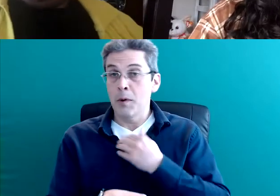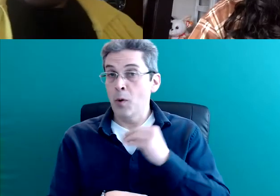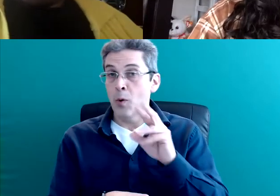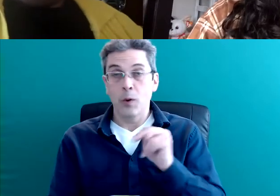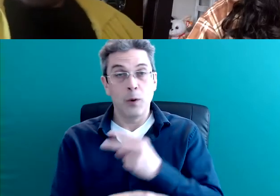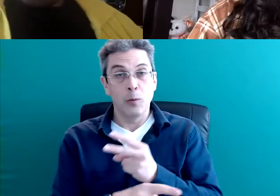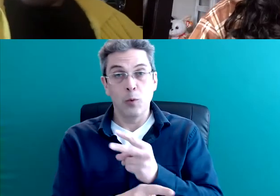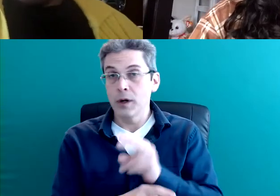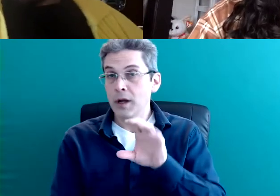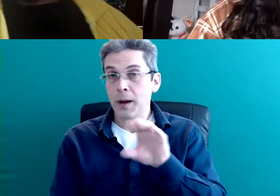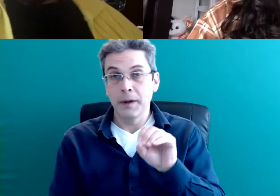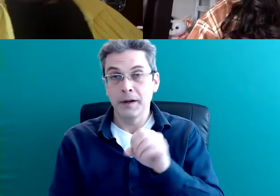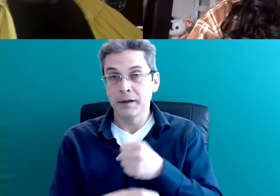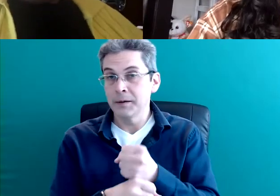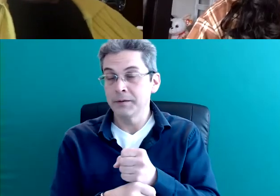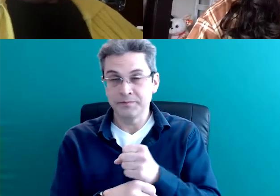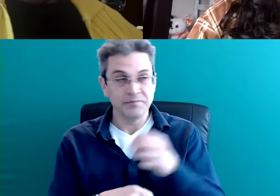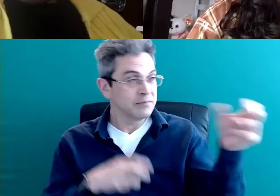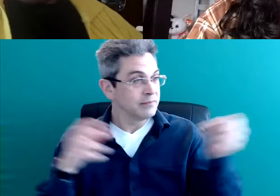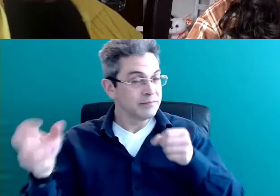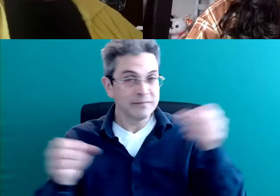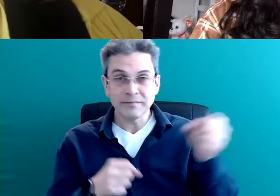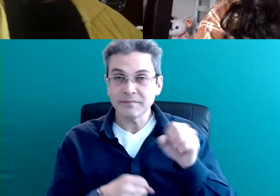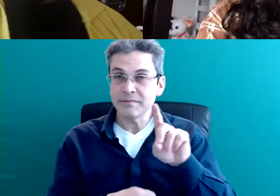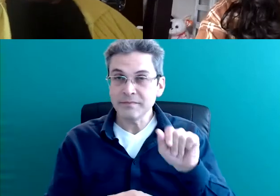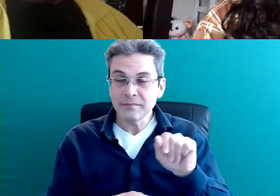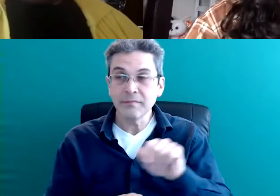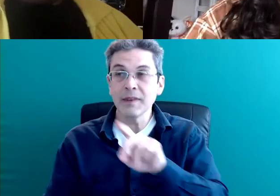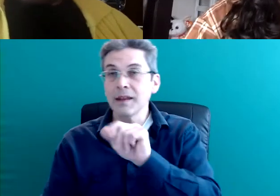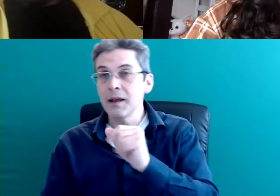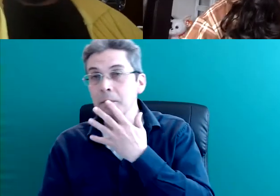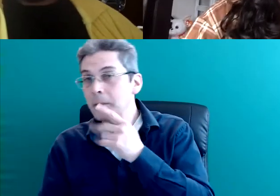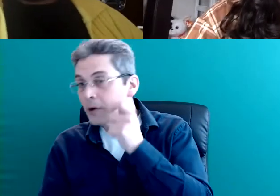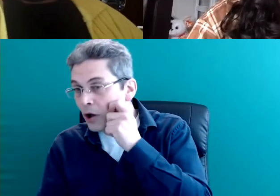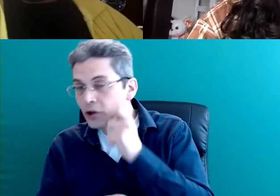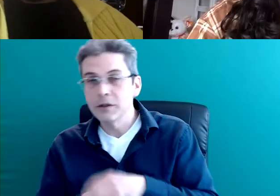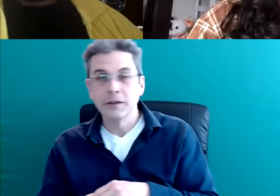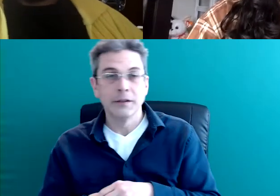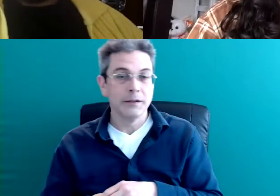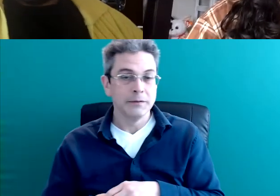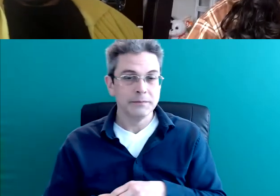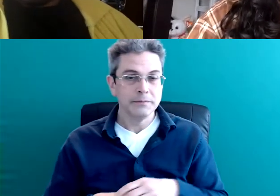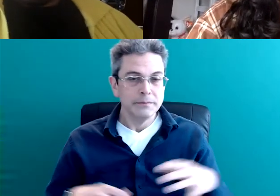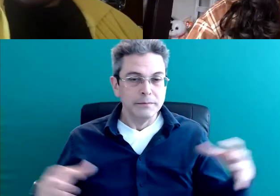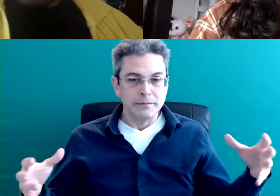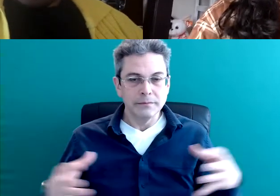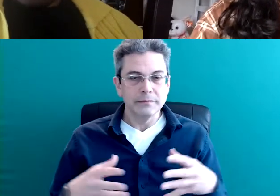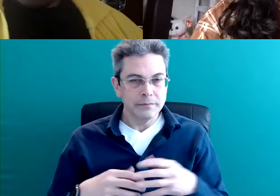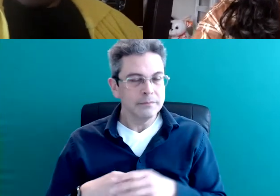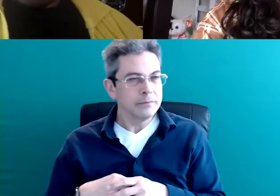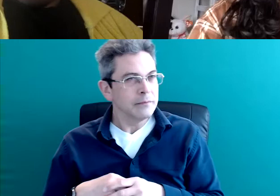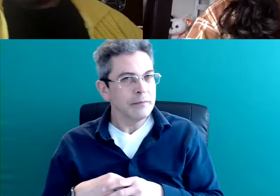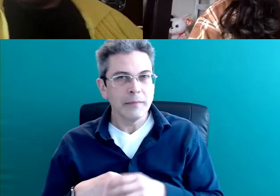and to hire disabled people, specifically disabled people of color and AFAB people. Just because like I feel like we